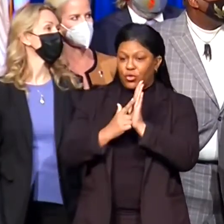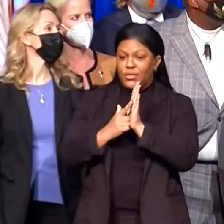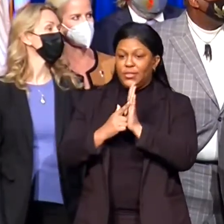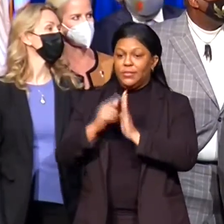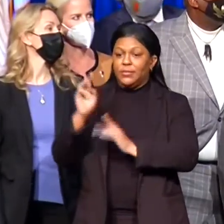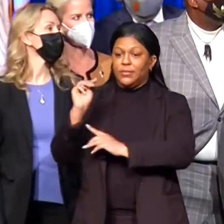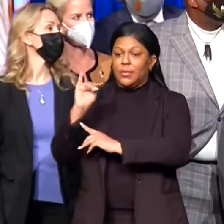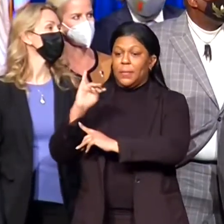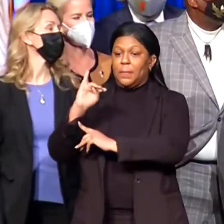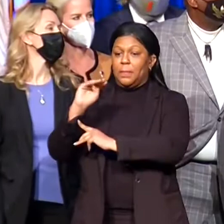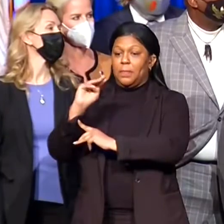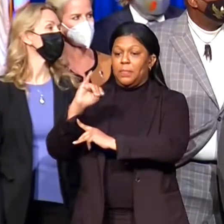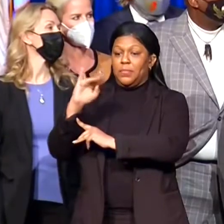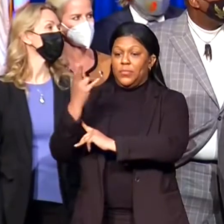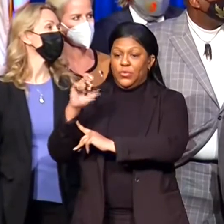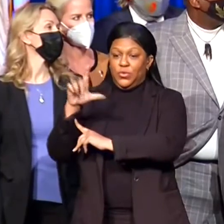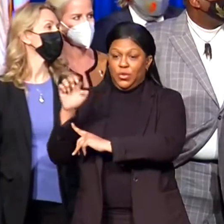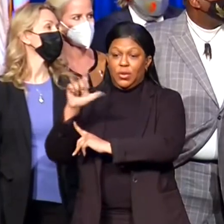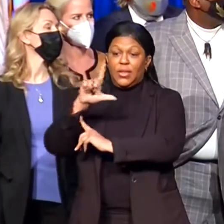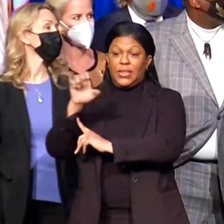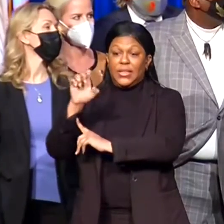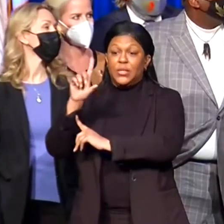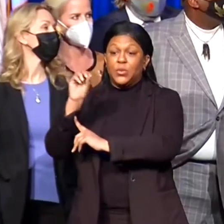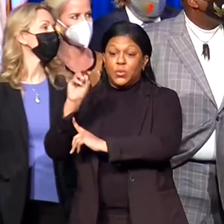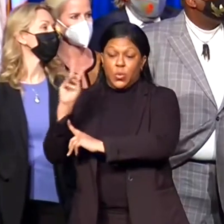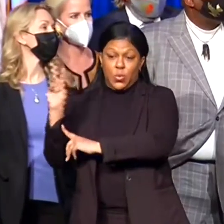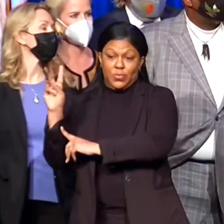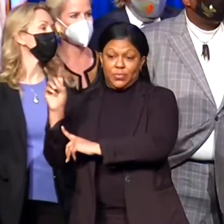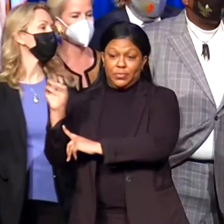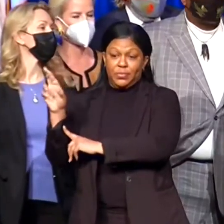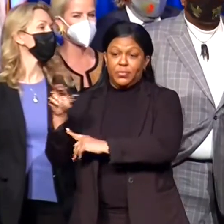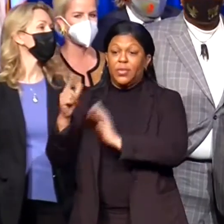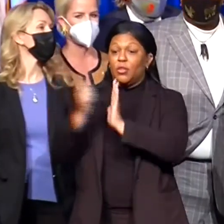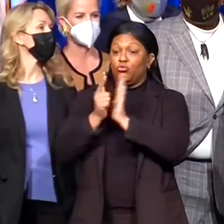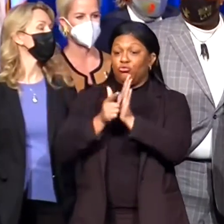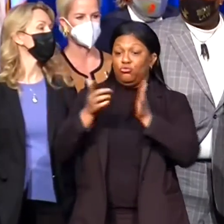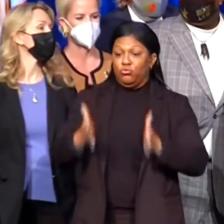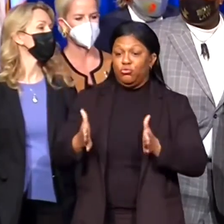Godot, Attorney Jeff Storms,